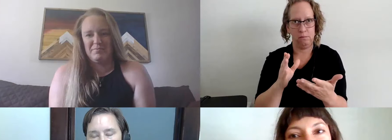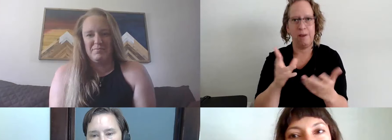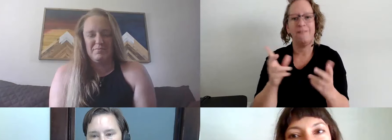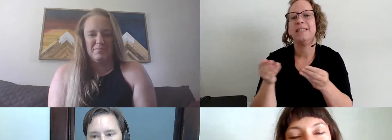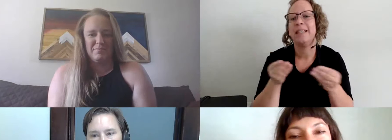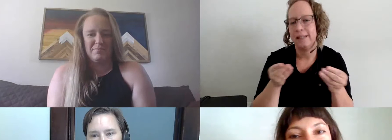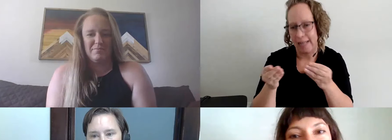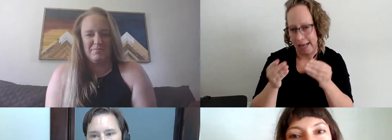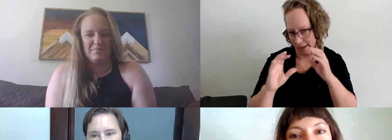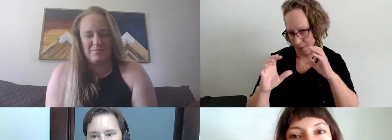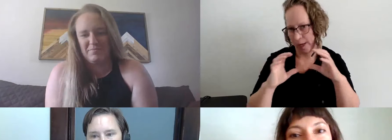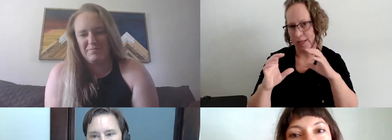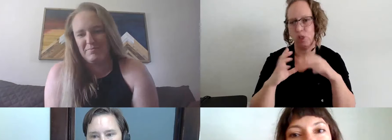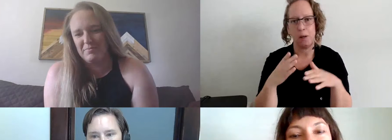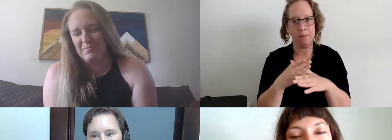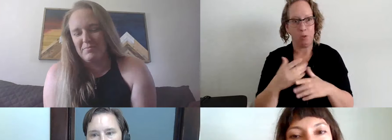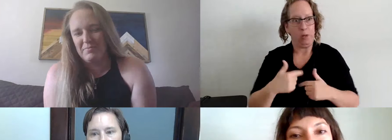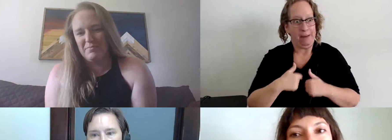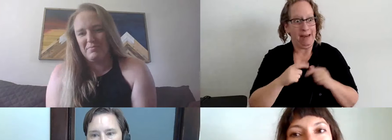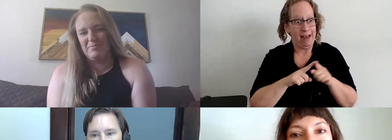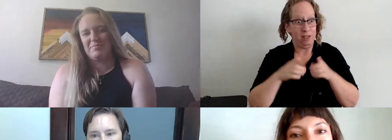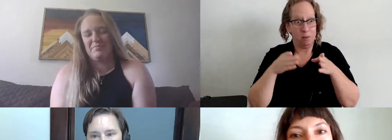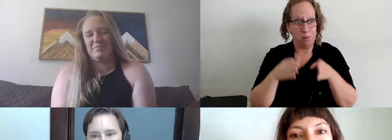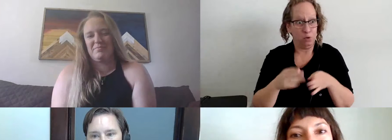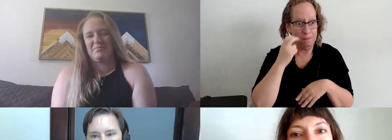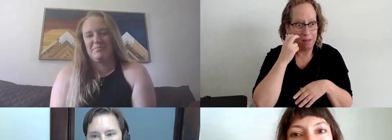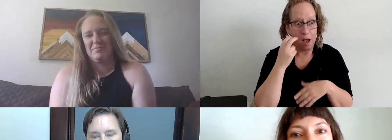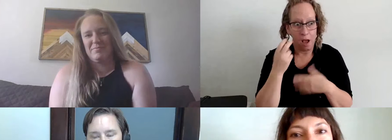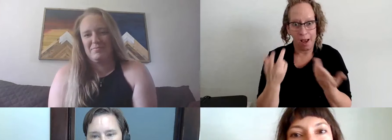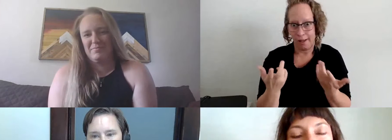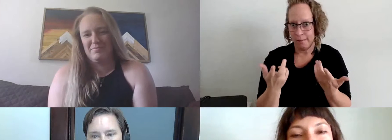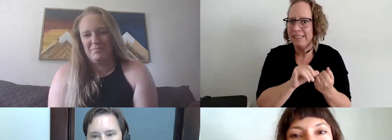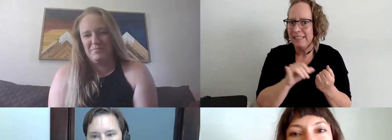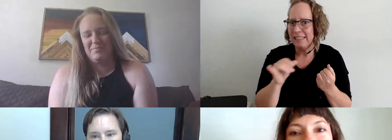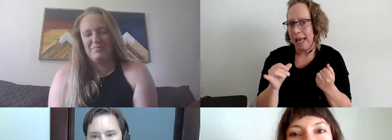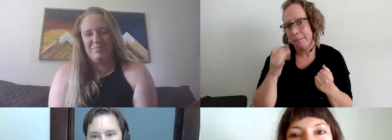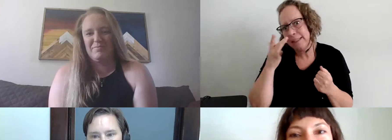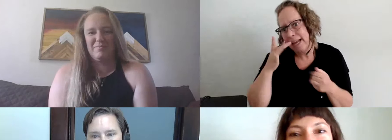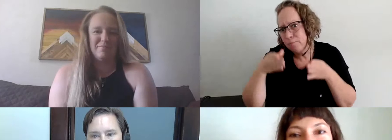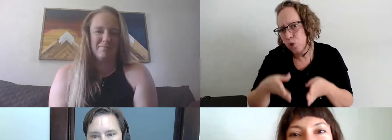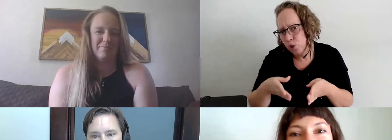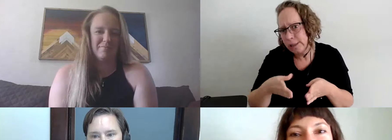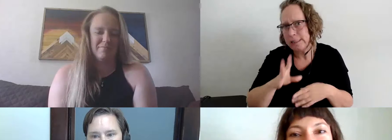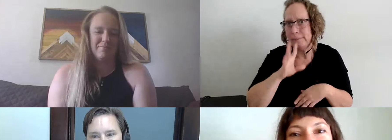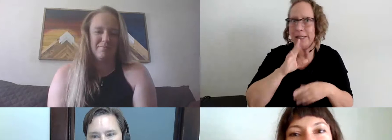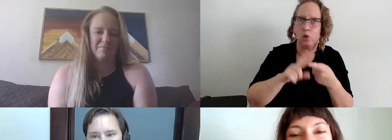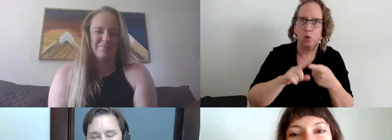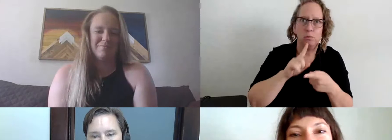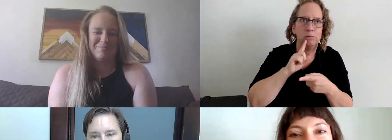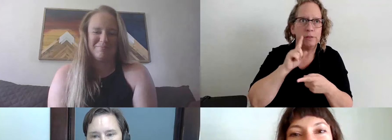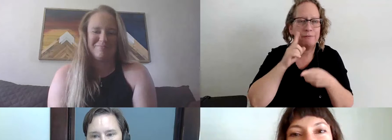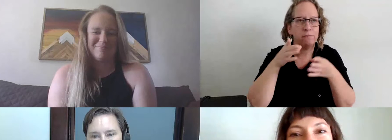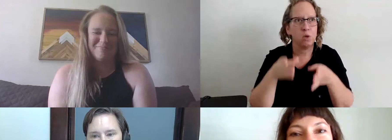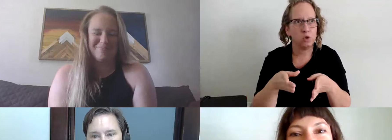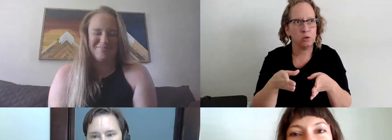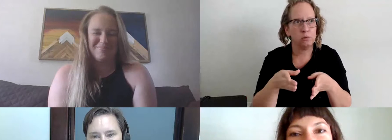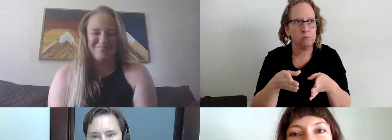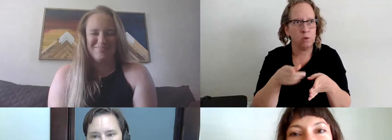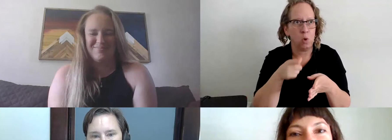facilitate the communication between me as a person who was blind, which would be the same as a sighted person, speaking to a deaf person who